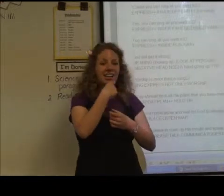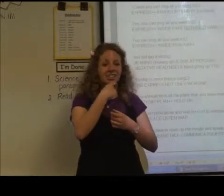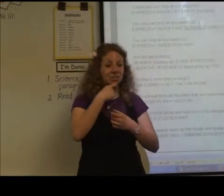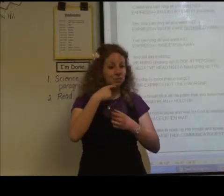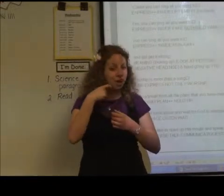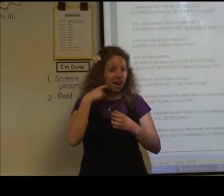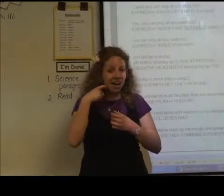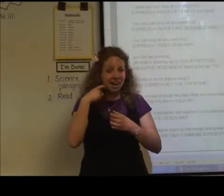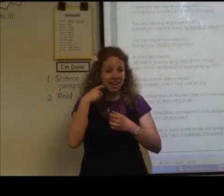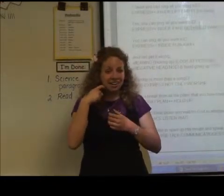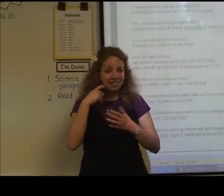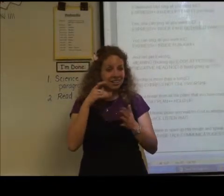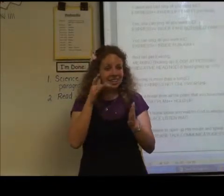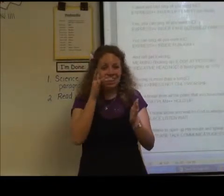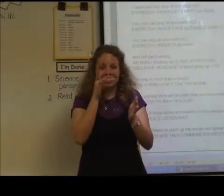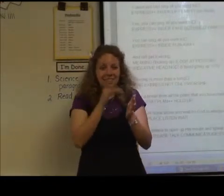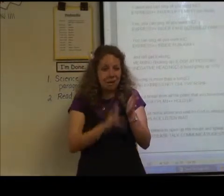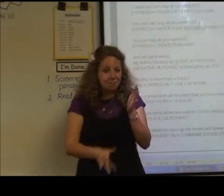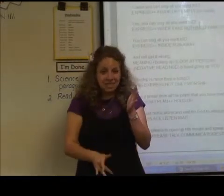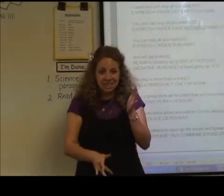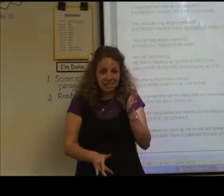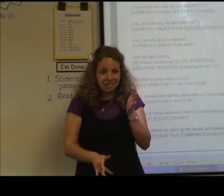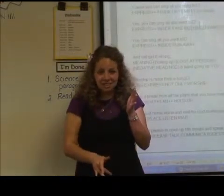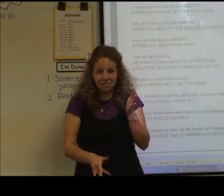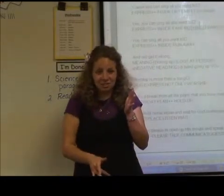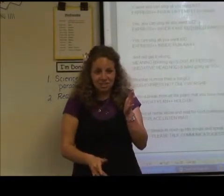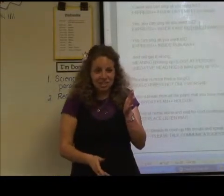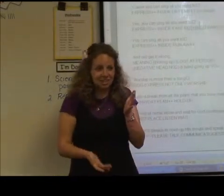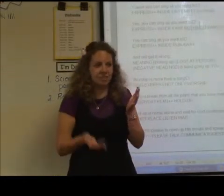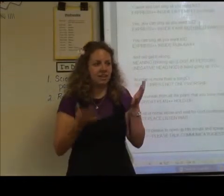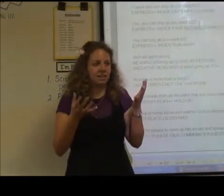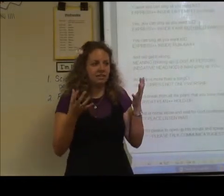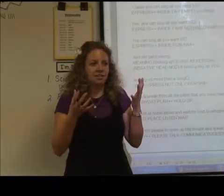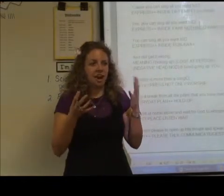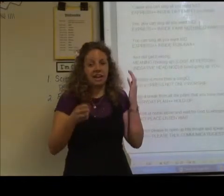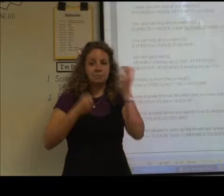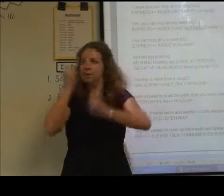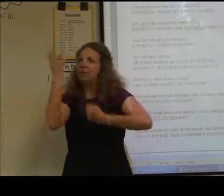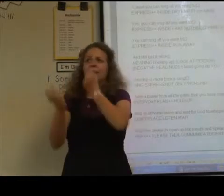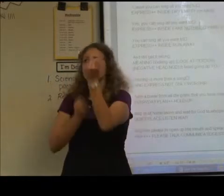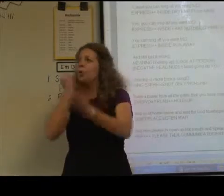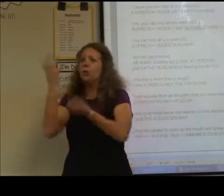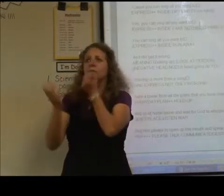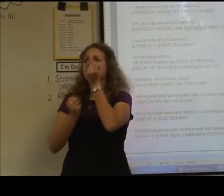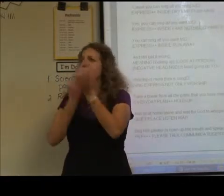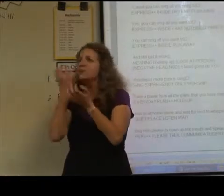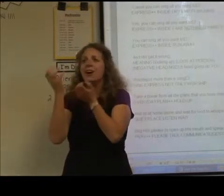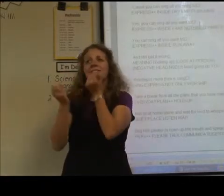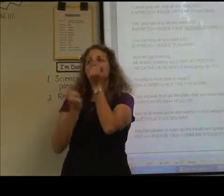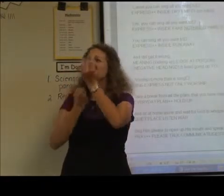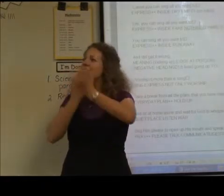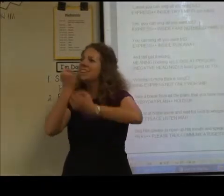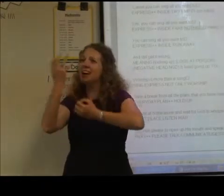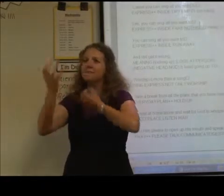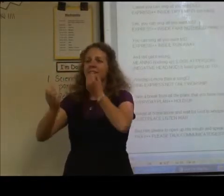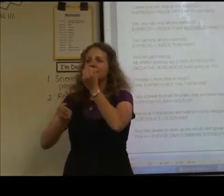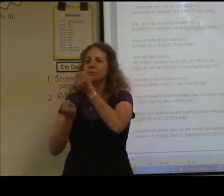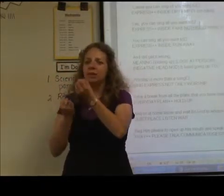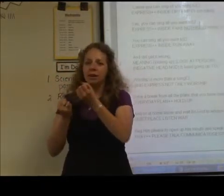it's dry, it's empty, like there's nothing in there. Like I can be like totally worshiping God this way, yeah, I'm getting into it,